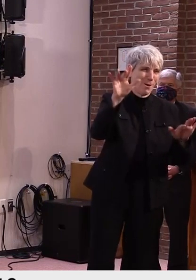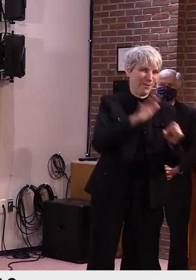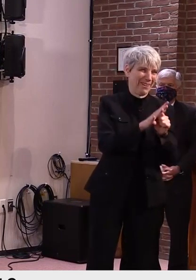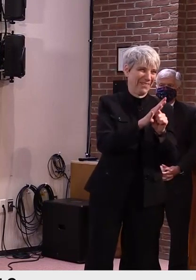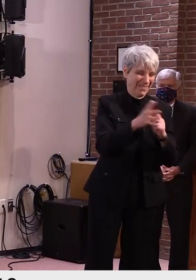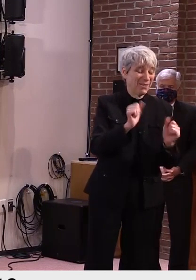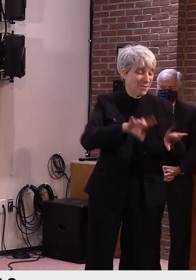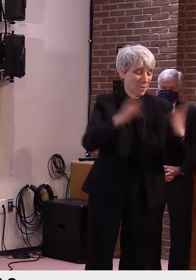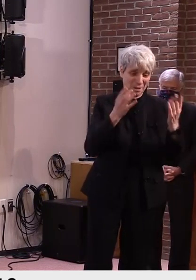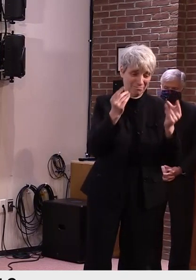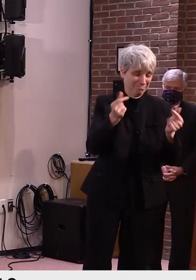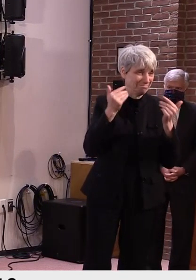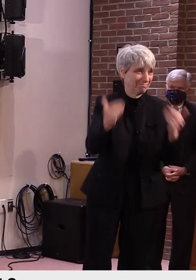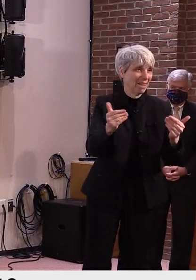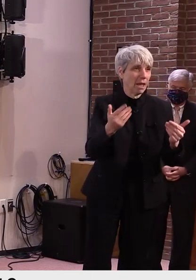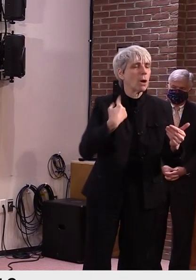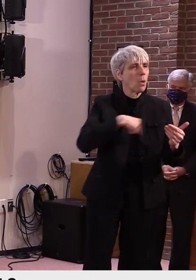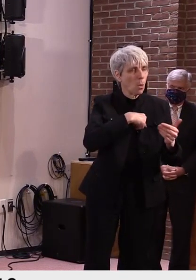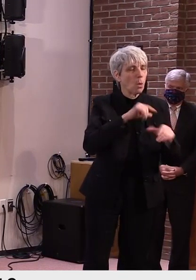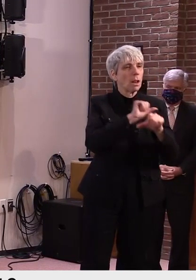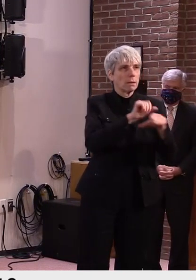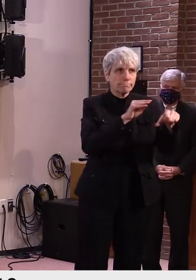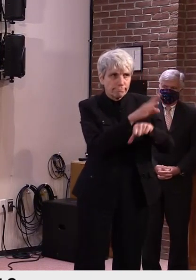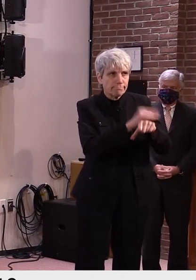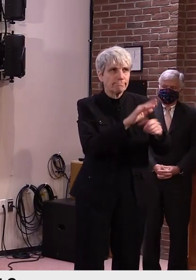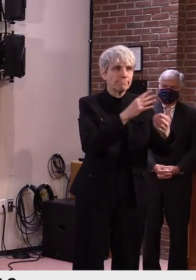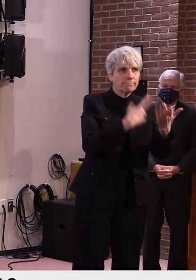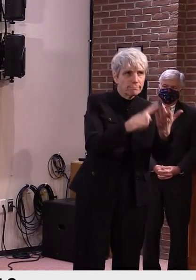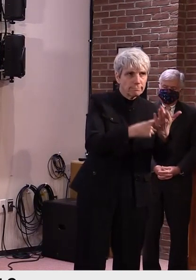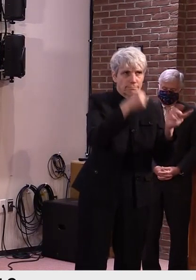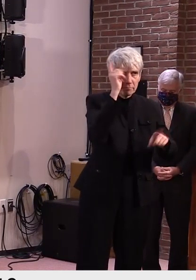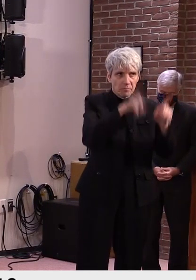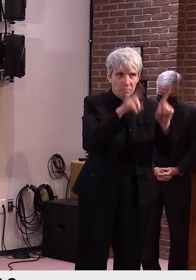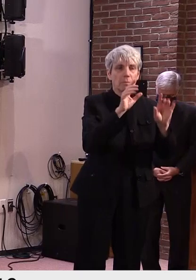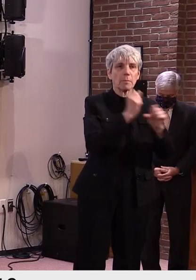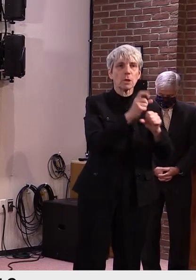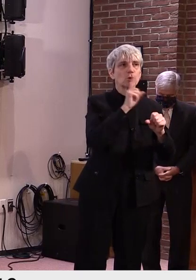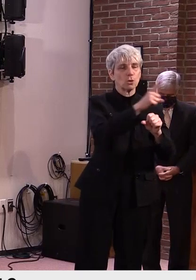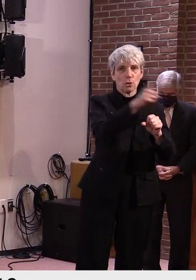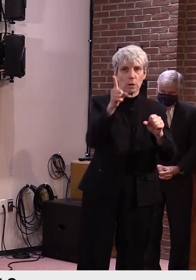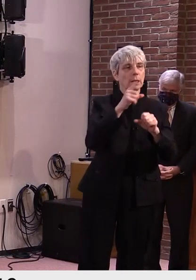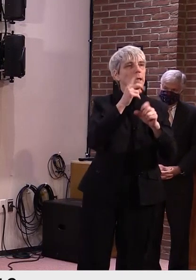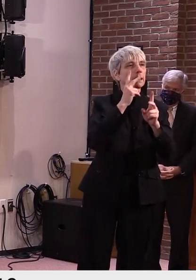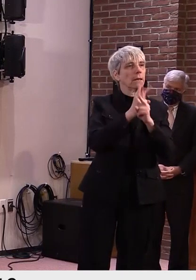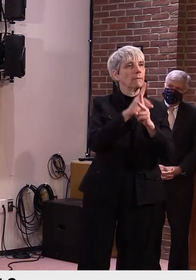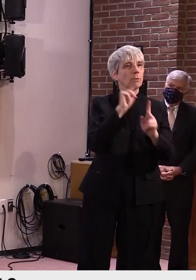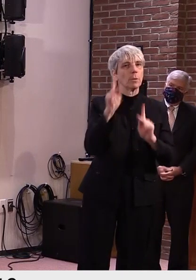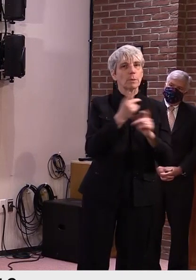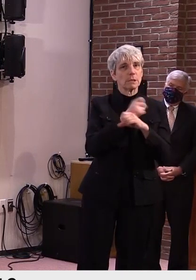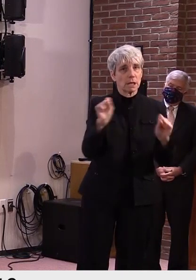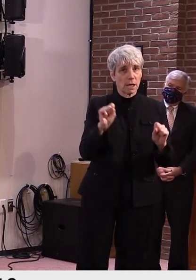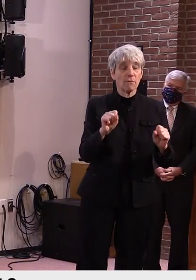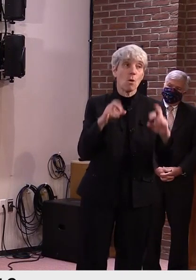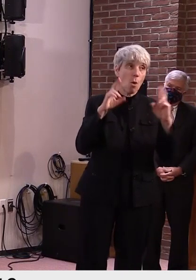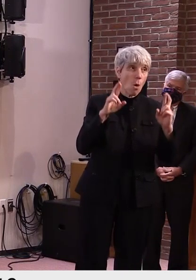to work with them and making sure that Vermonters are safe, kept safe, and that we're able to open up the economy as much as we